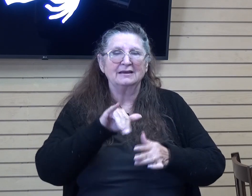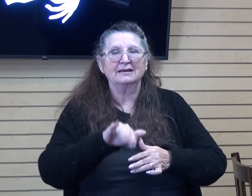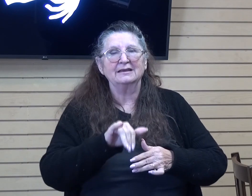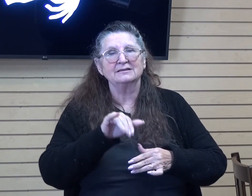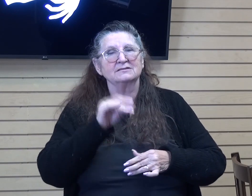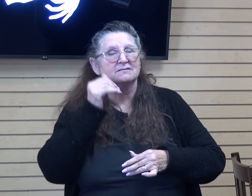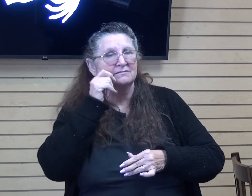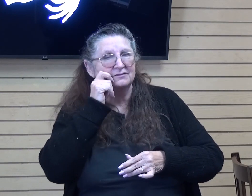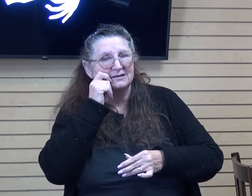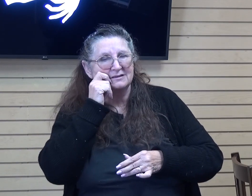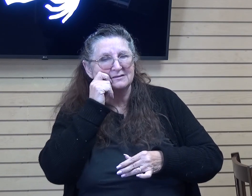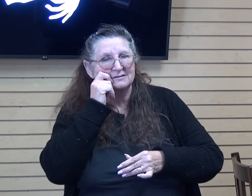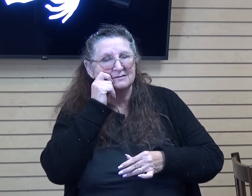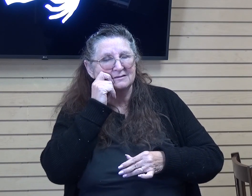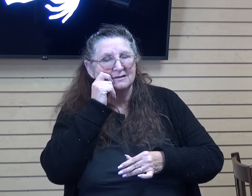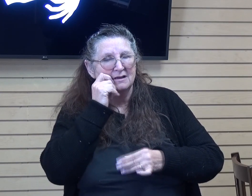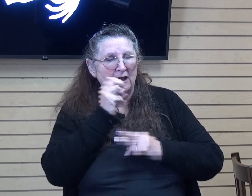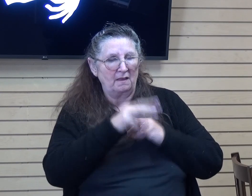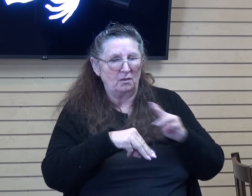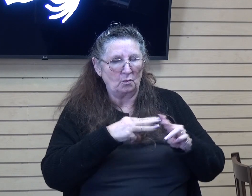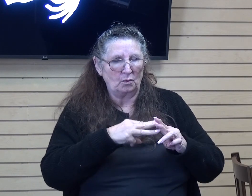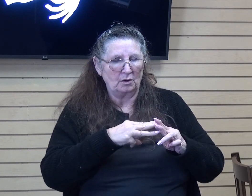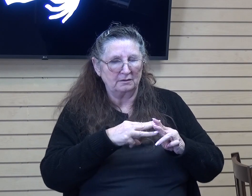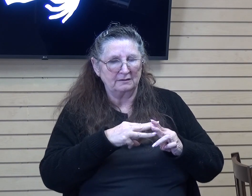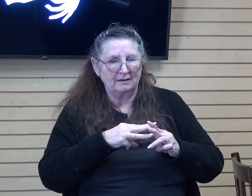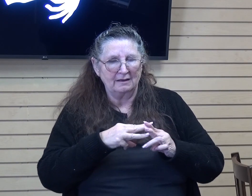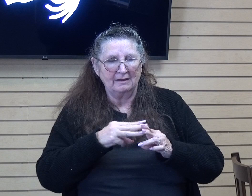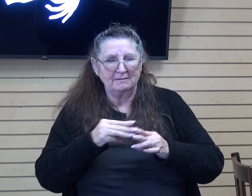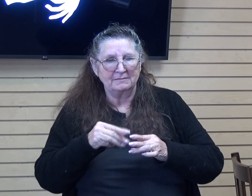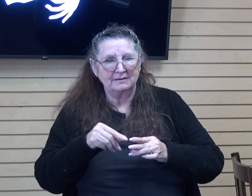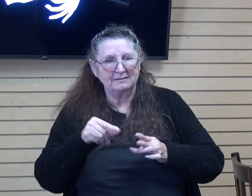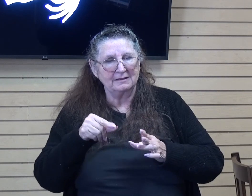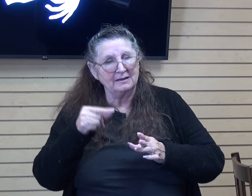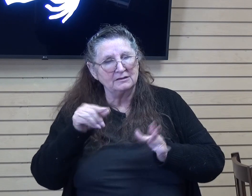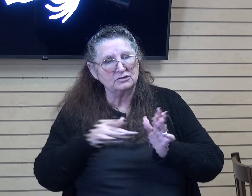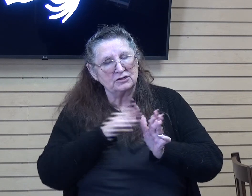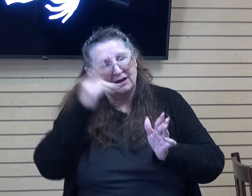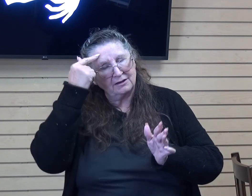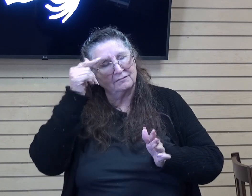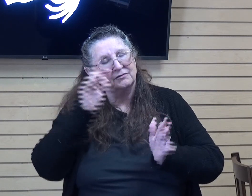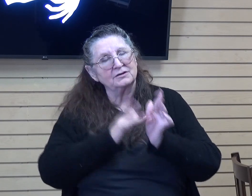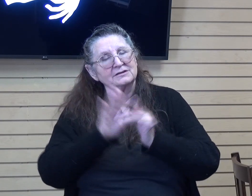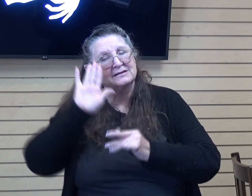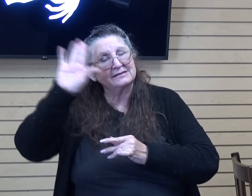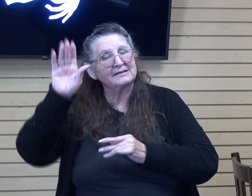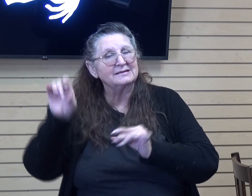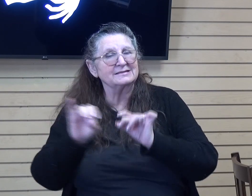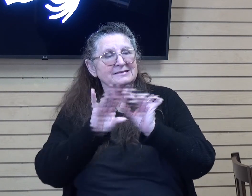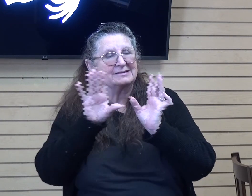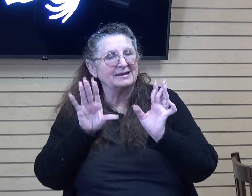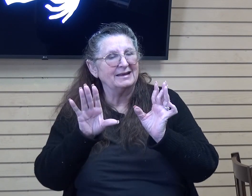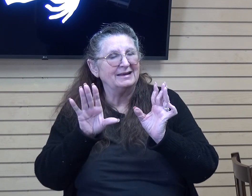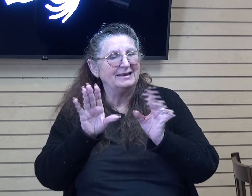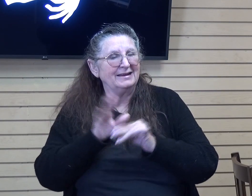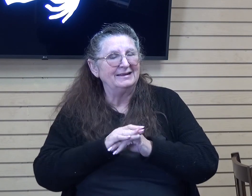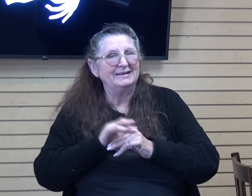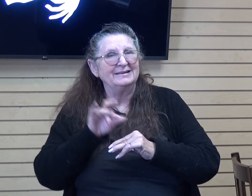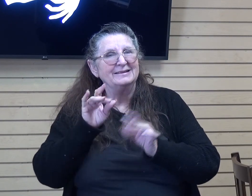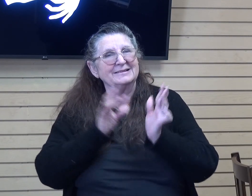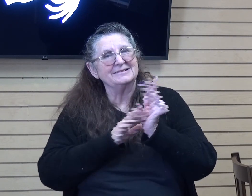You got this, because it'll shine more for the light of Jesus. And anything for Jesus is pretty cool.